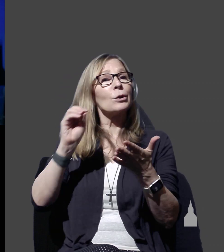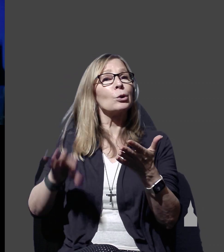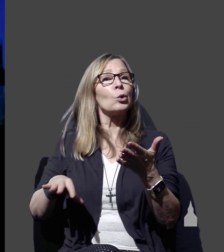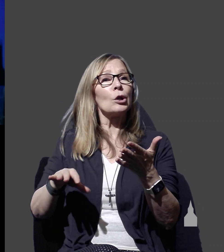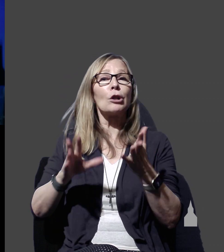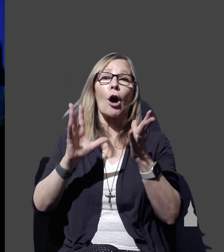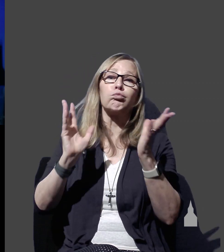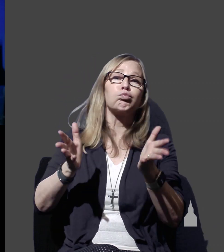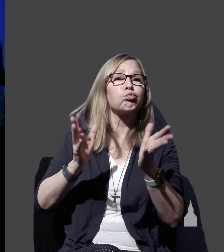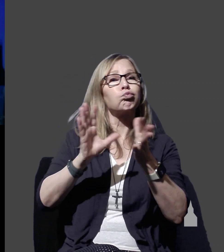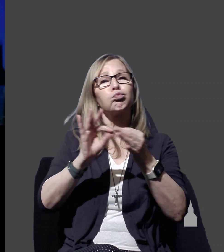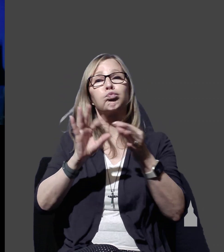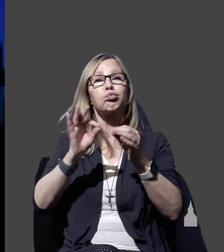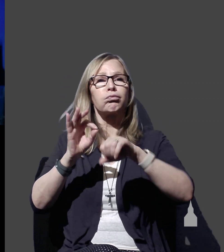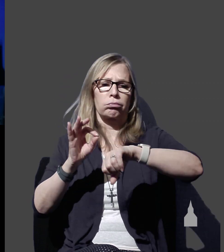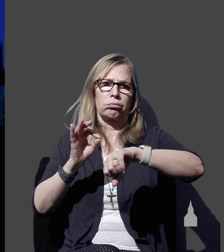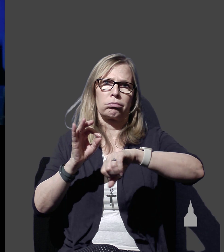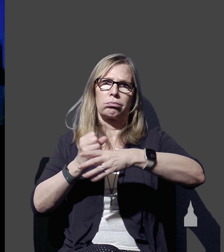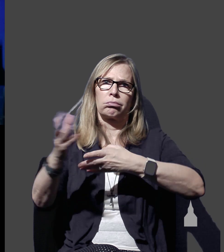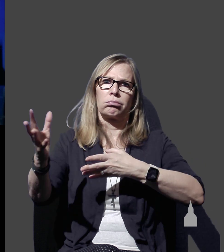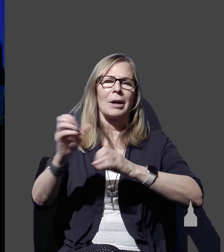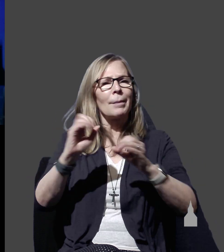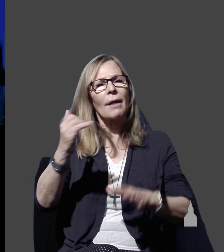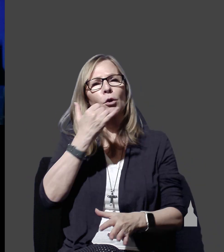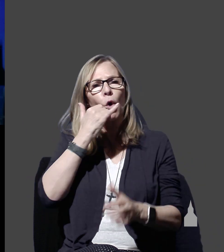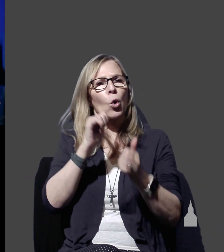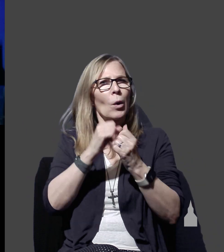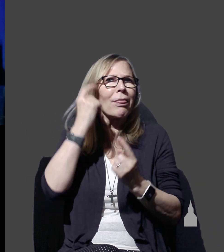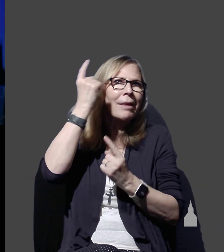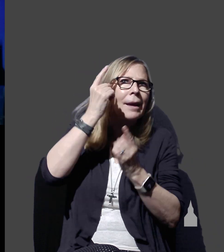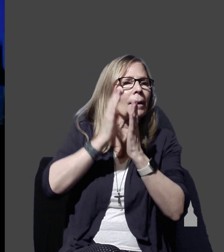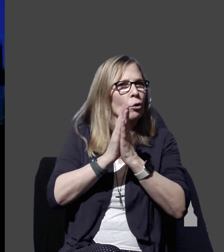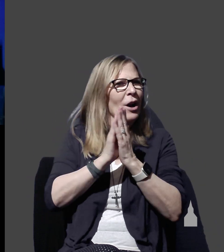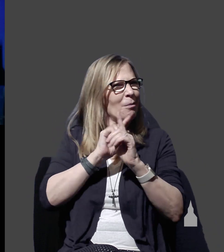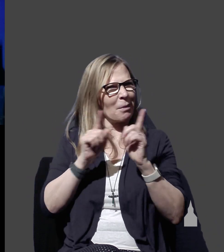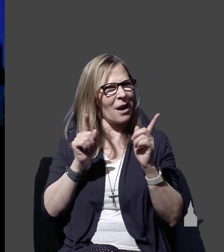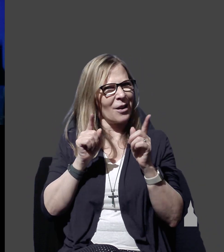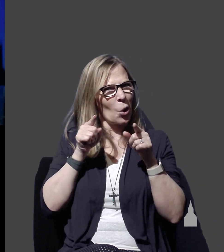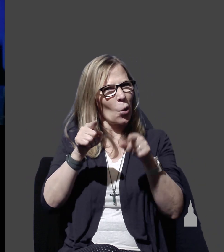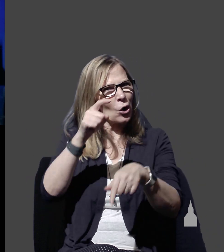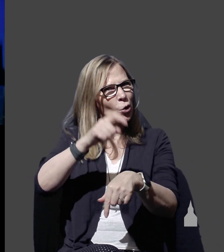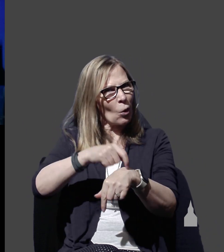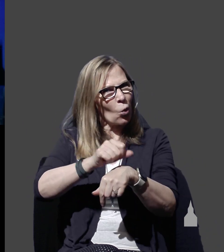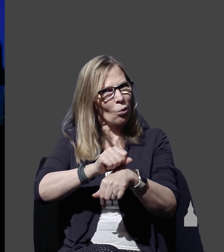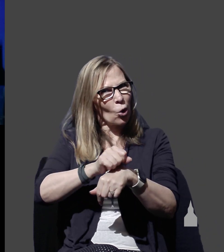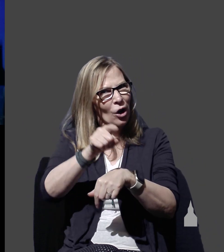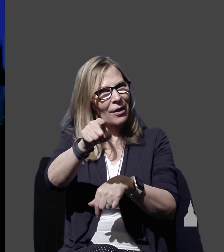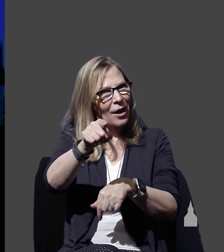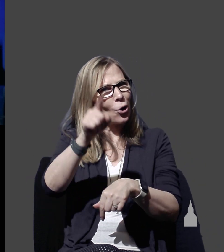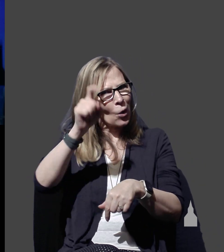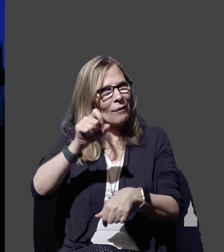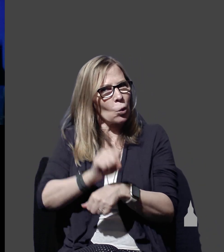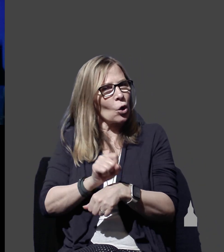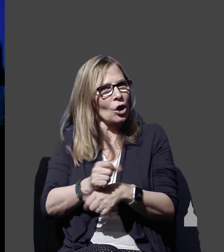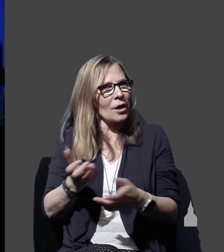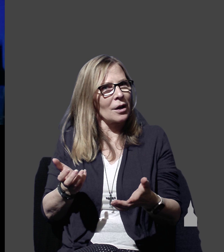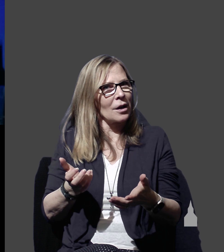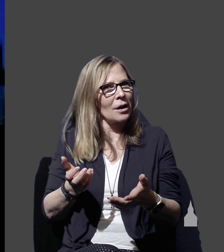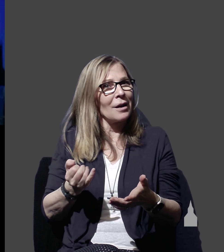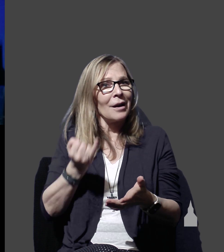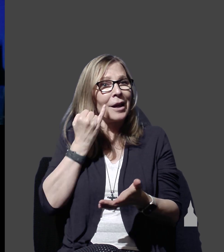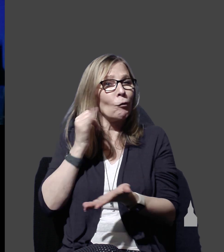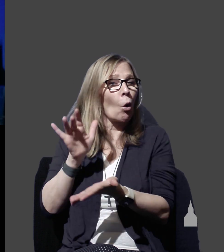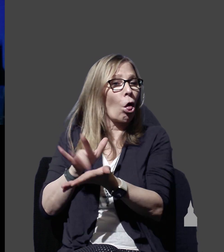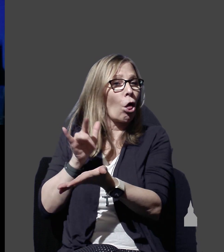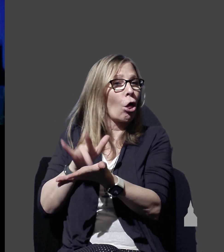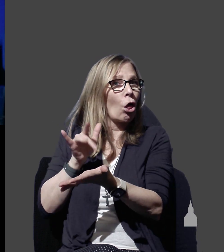standing around talking. And there's nothing wrong with thinking and praying and doing those things. But when you're at work, you have to work. And to abuse